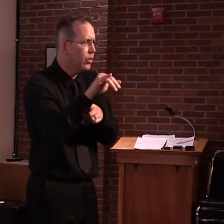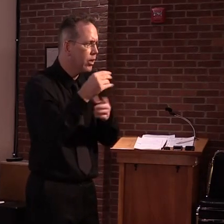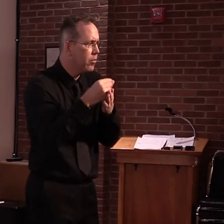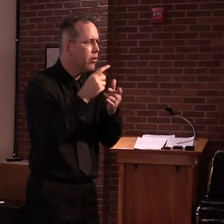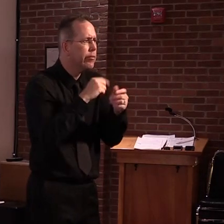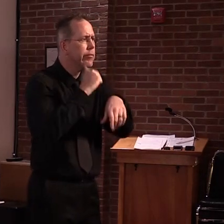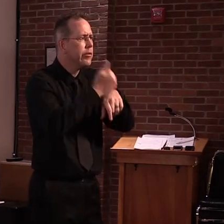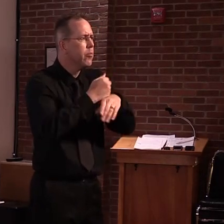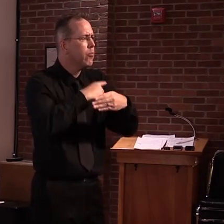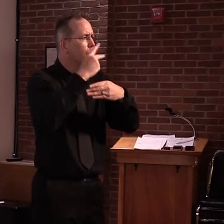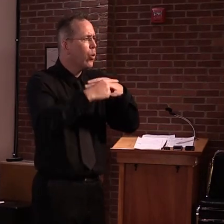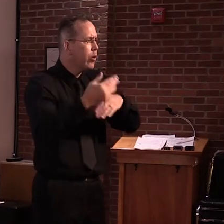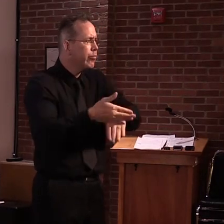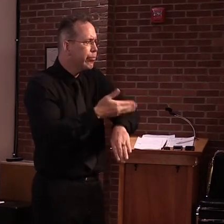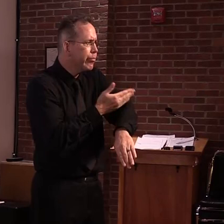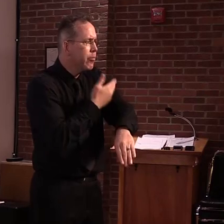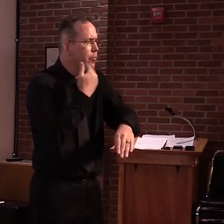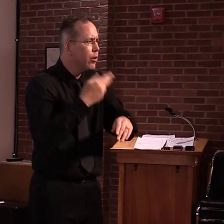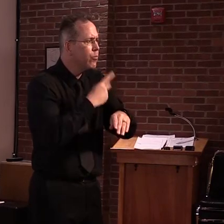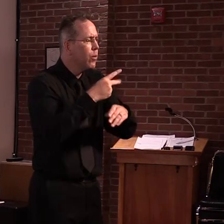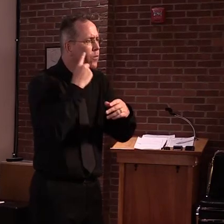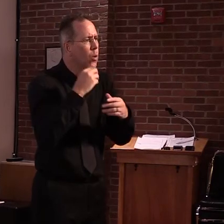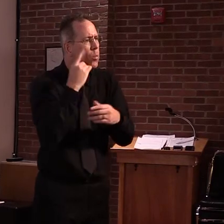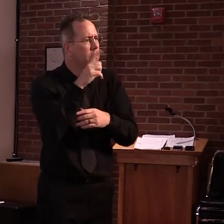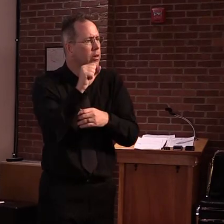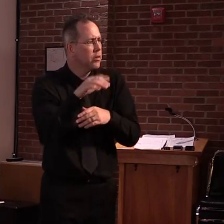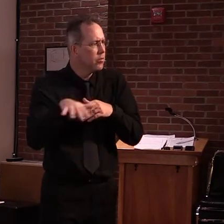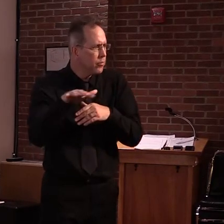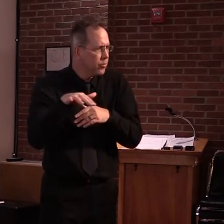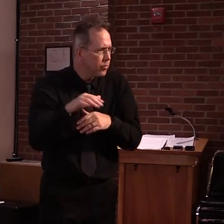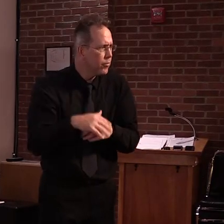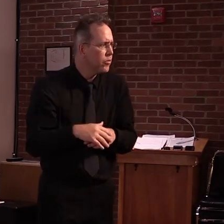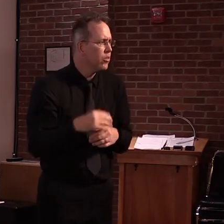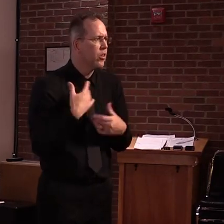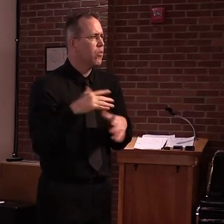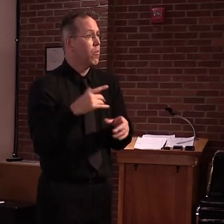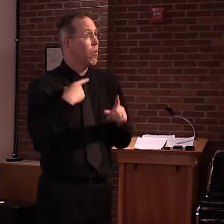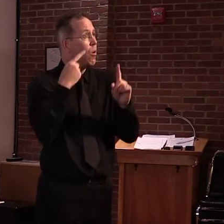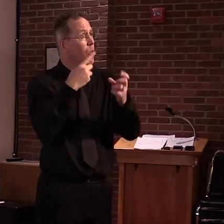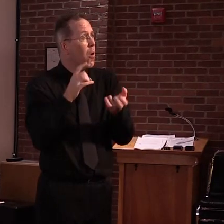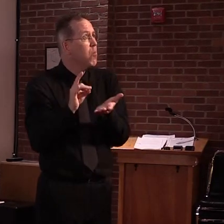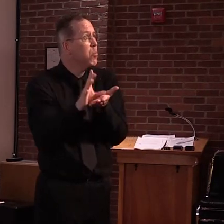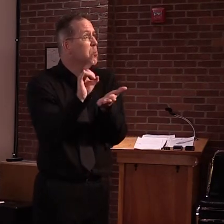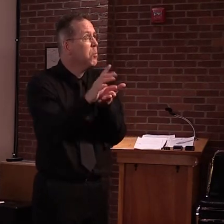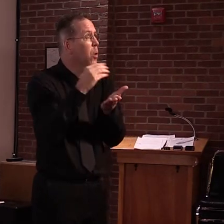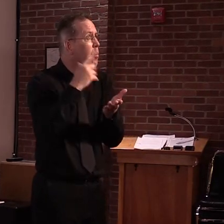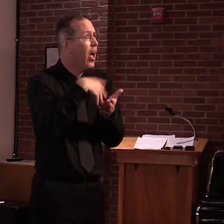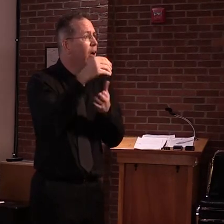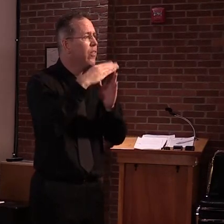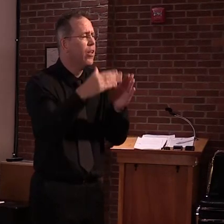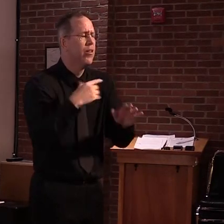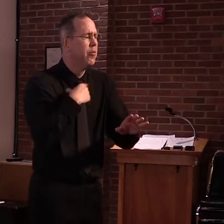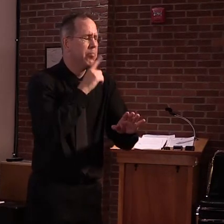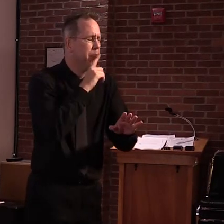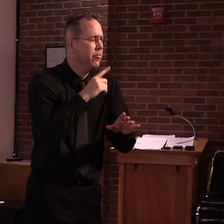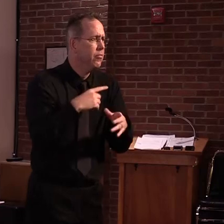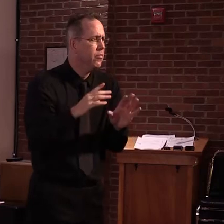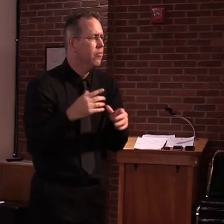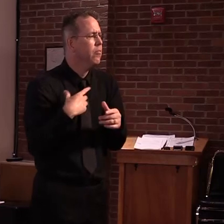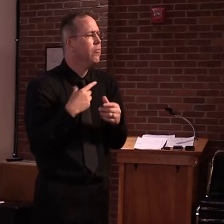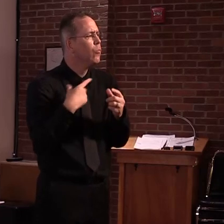the answer to your question is no, we're not throwing people out on the streets. We are transitioning this program. We